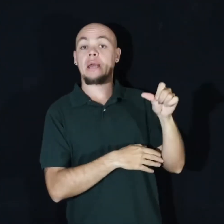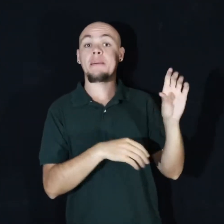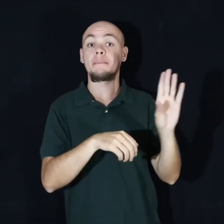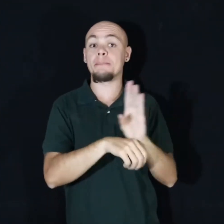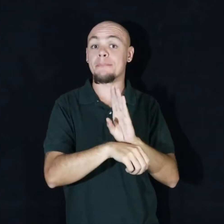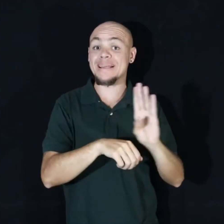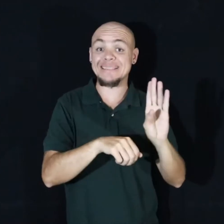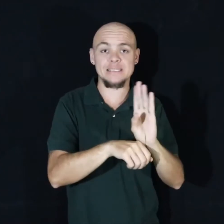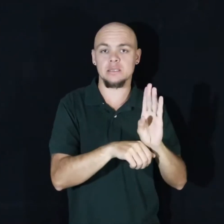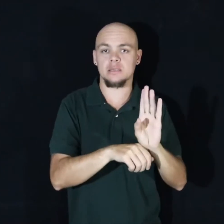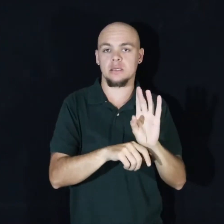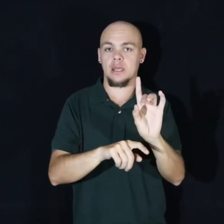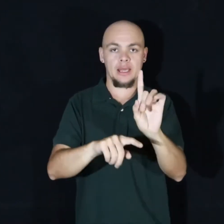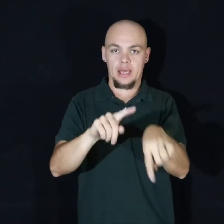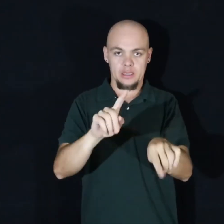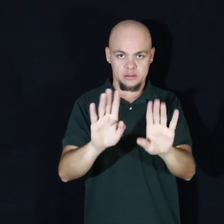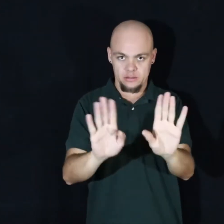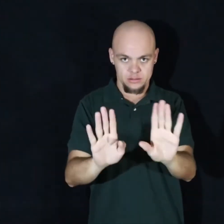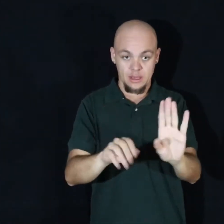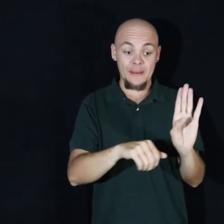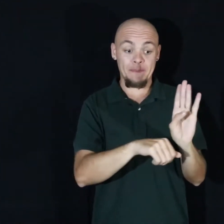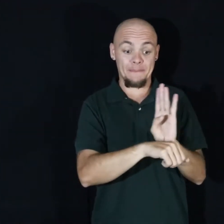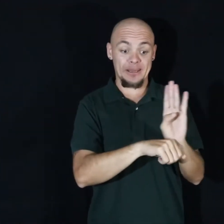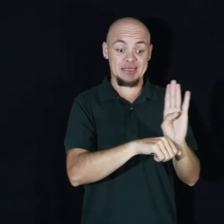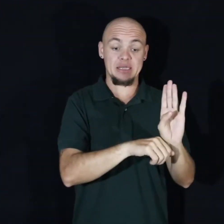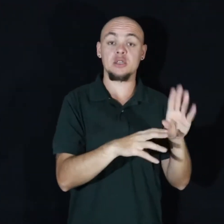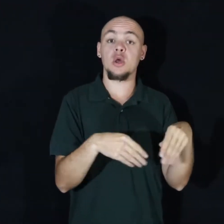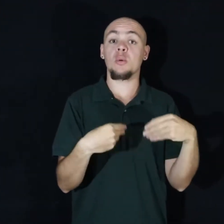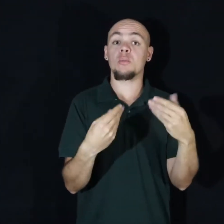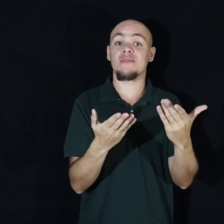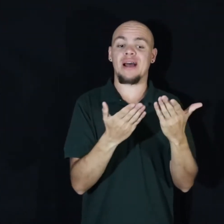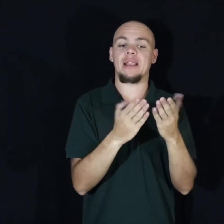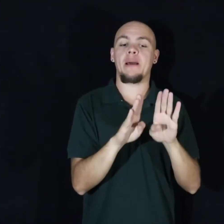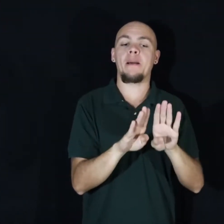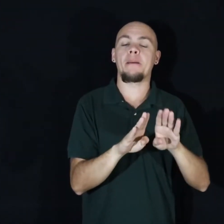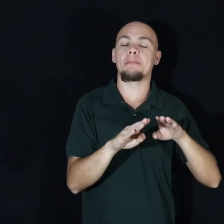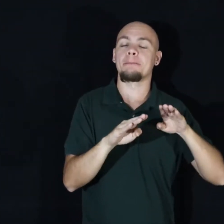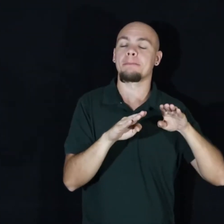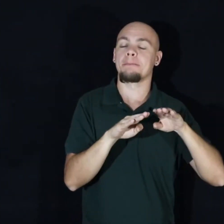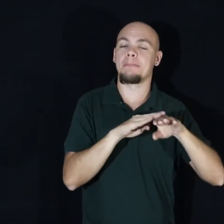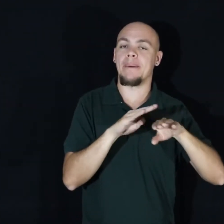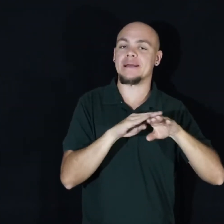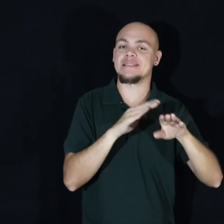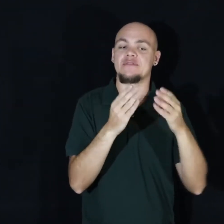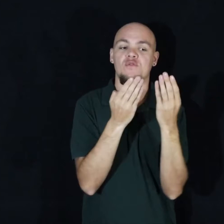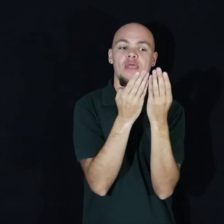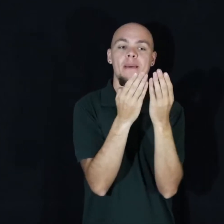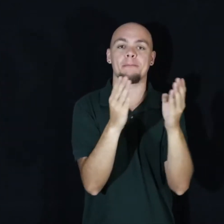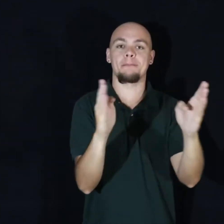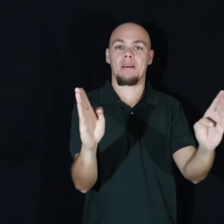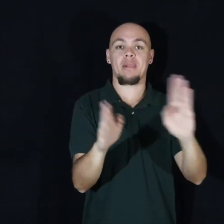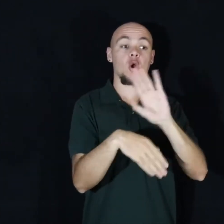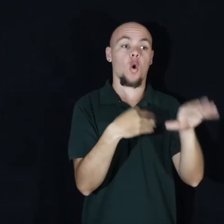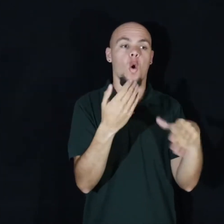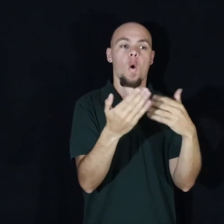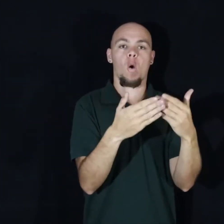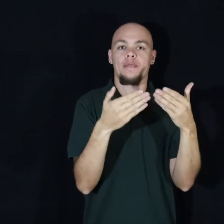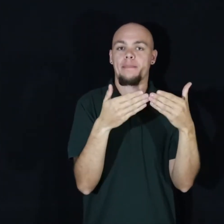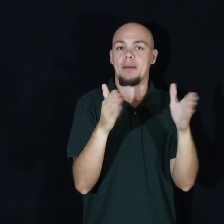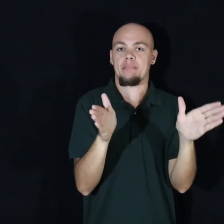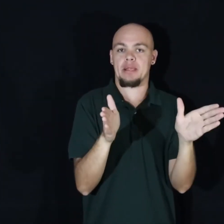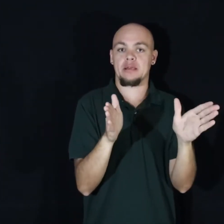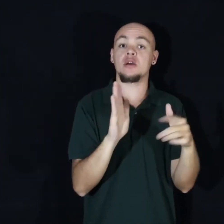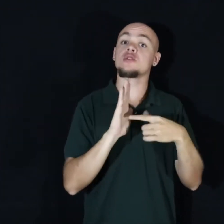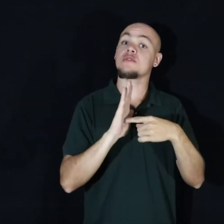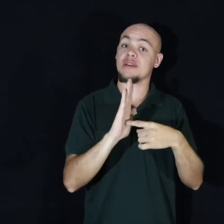of the church. Businesses, however, cannot do this because businesses have to provide public access. They serve